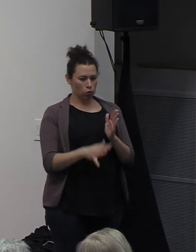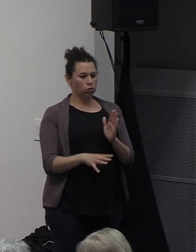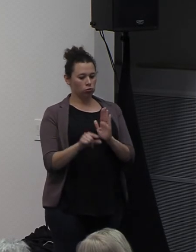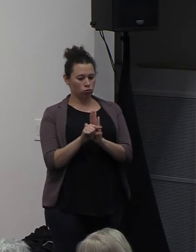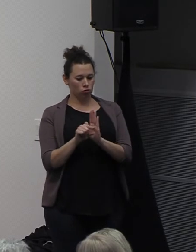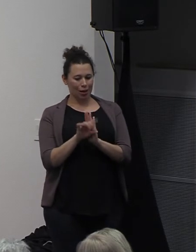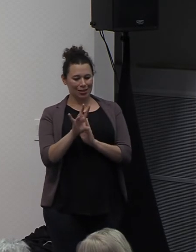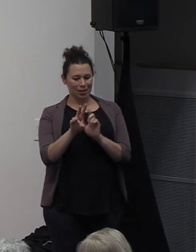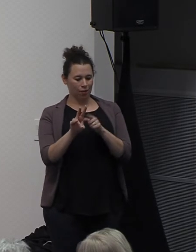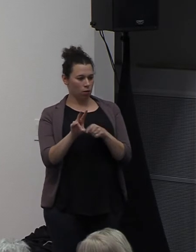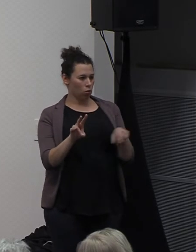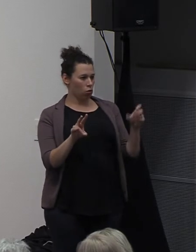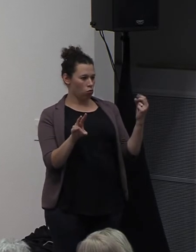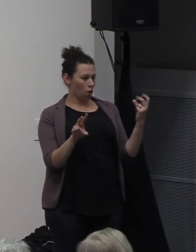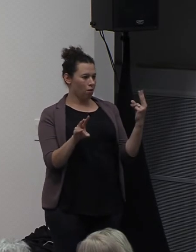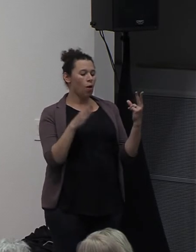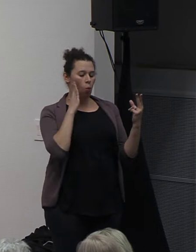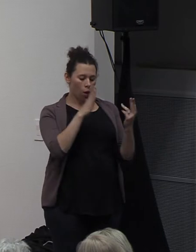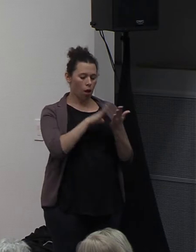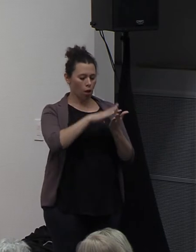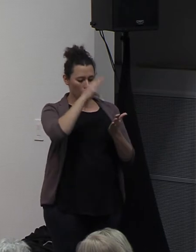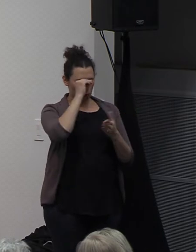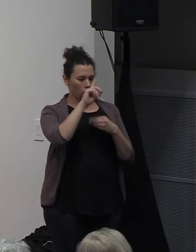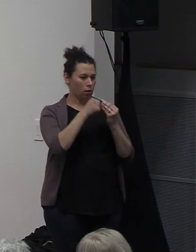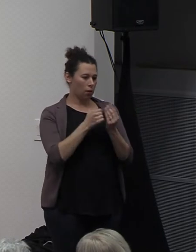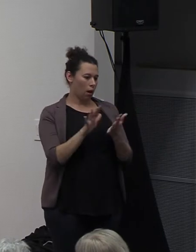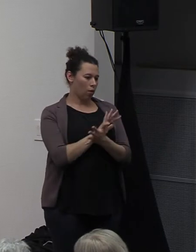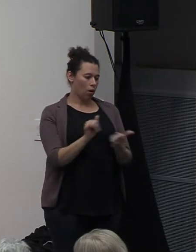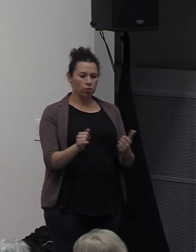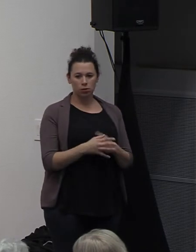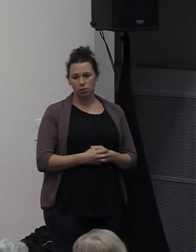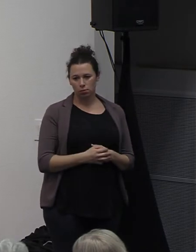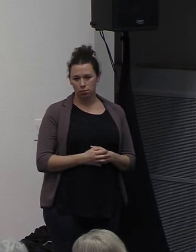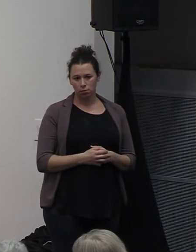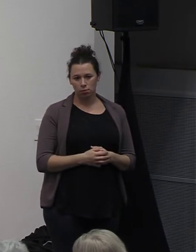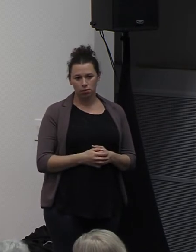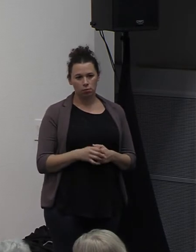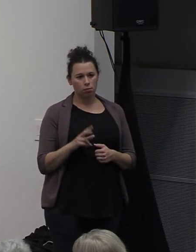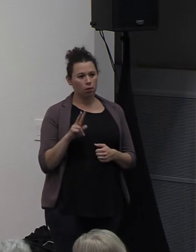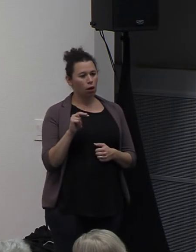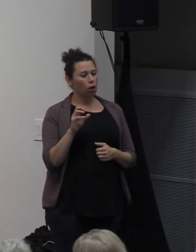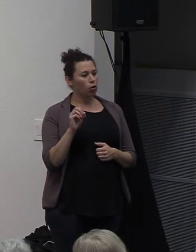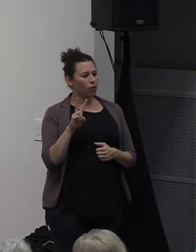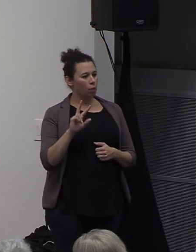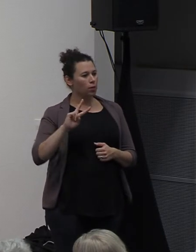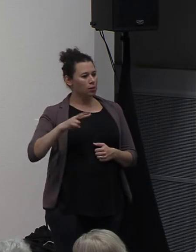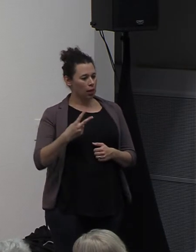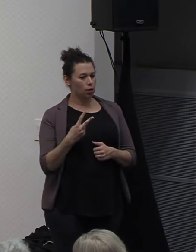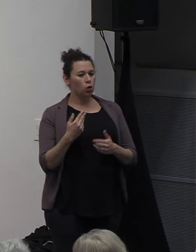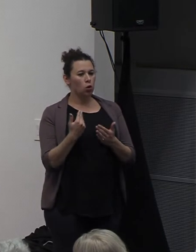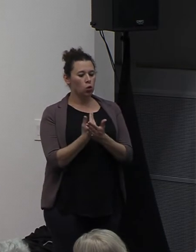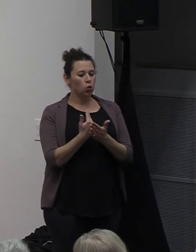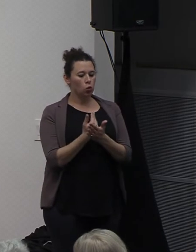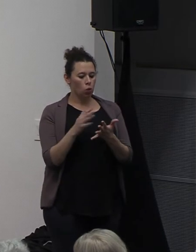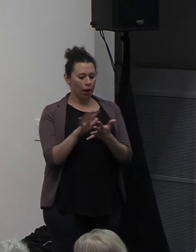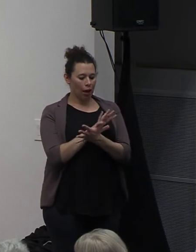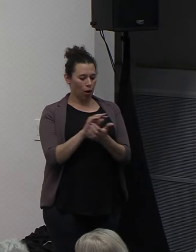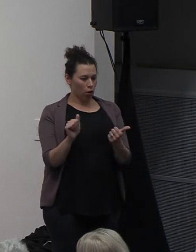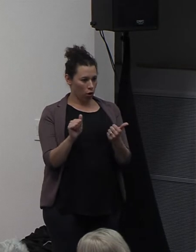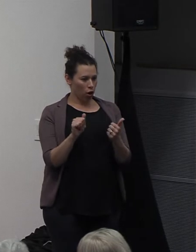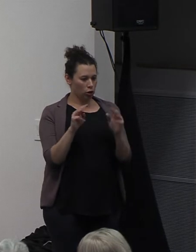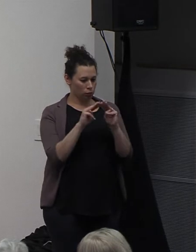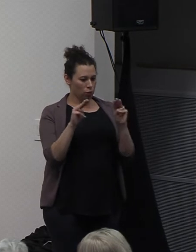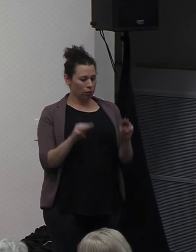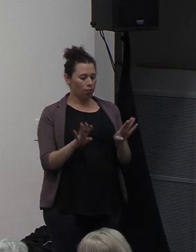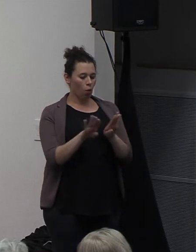an opportunity to learn about the Holocaust. On November 2nd, the new Kaplan Feldman Holocaust Museum will once